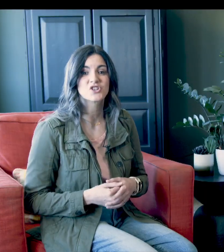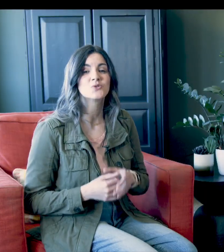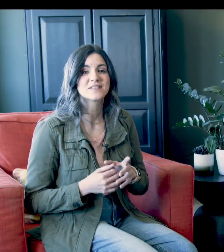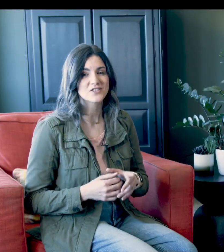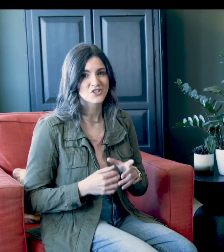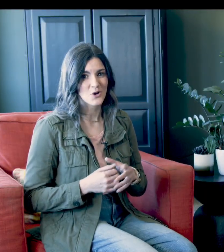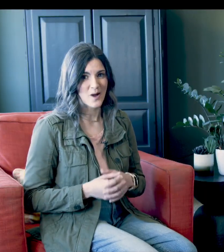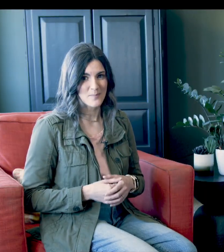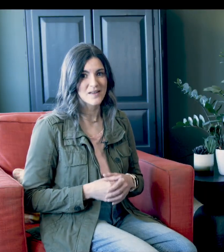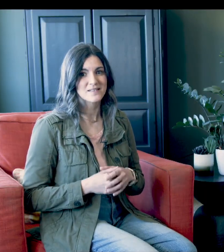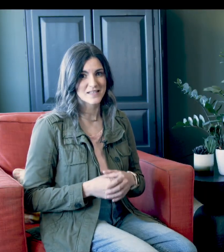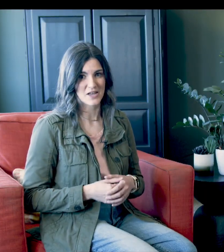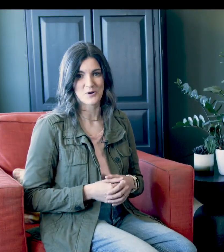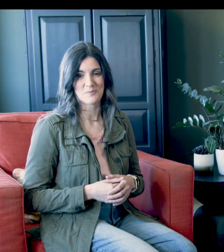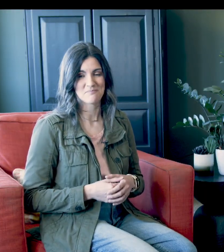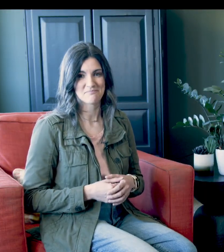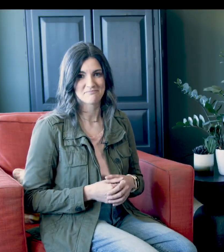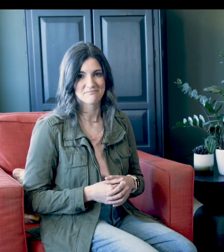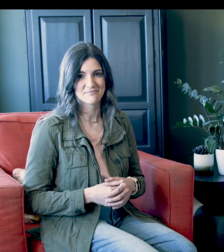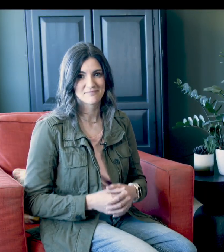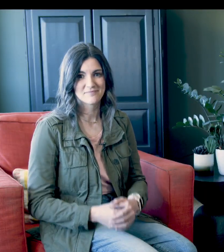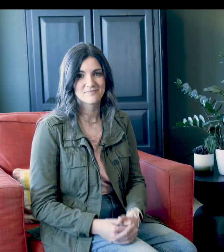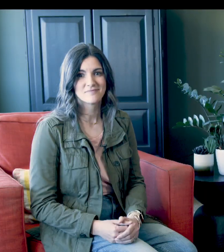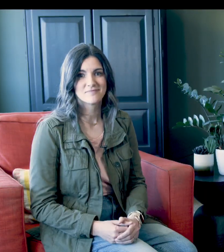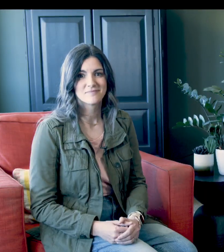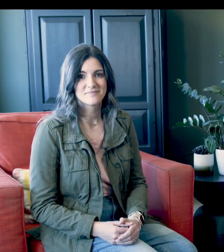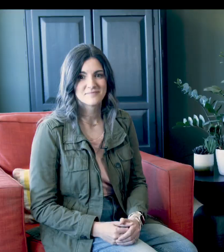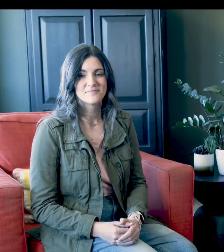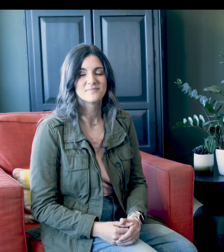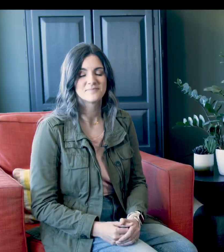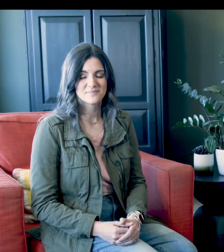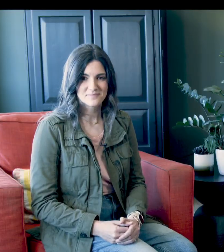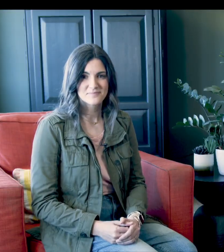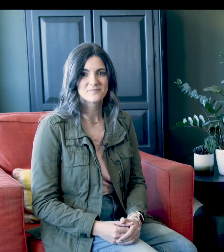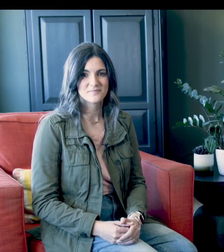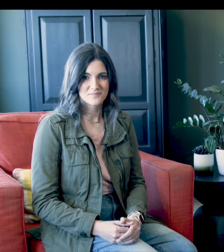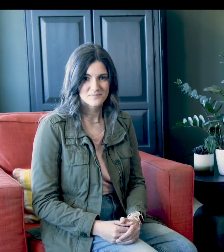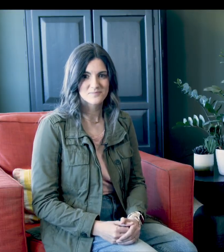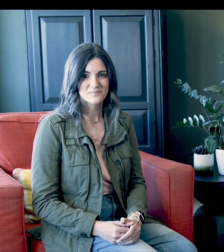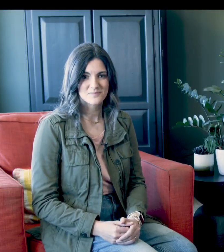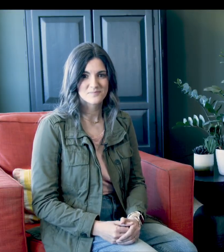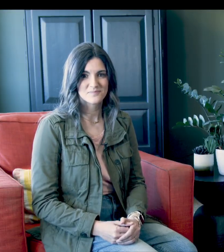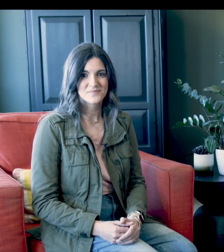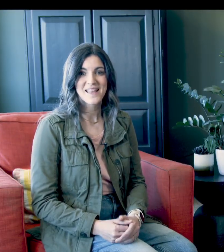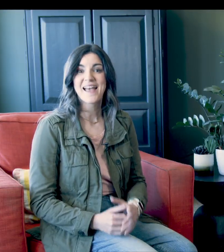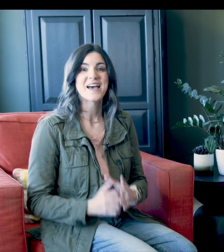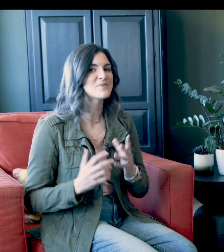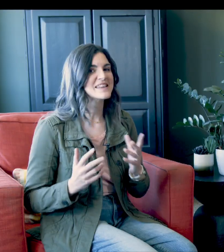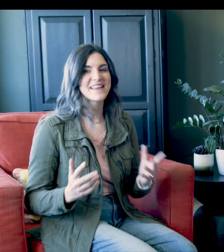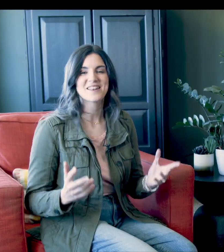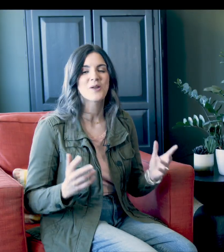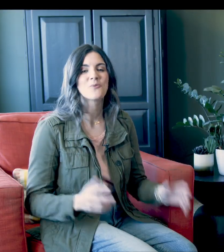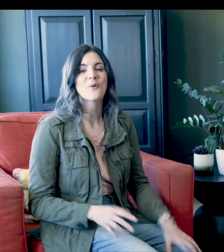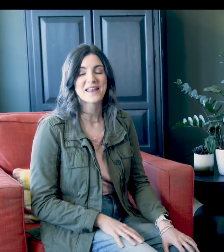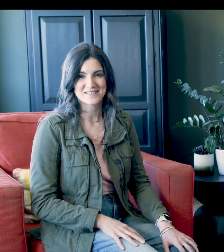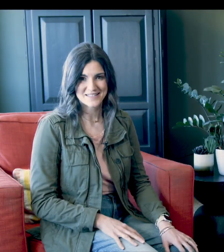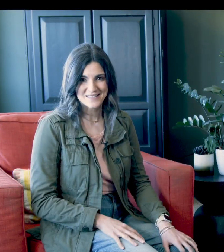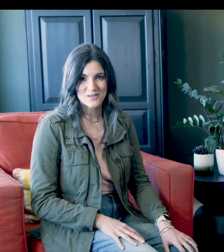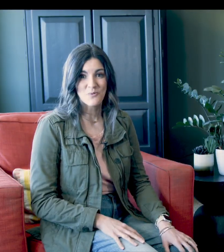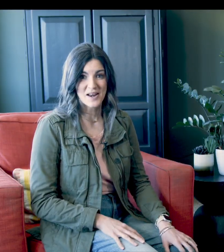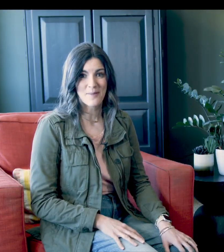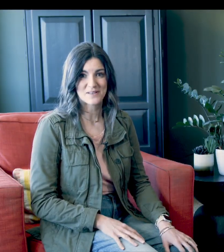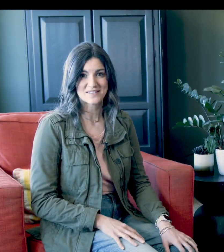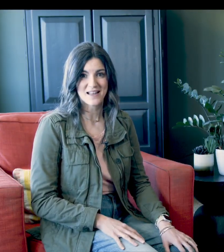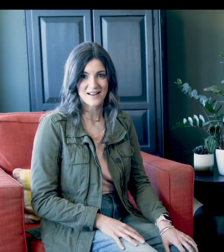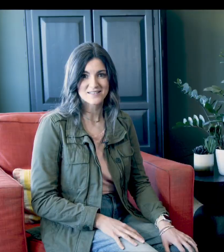community choosing to show up together. We love you. We're grateful for you. And we cannot wait to